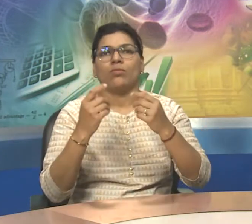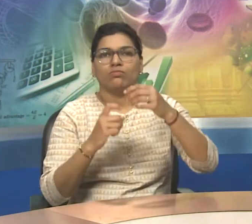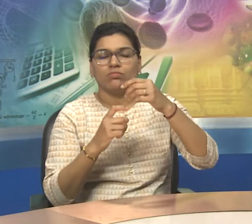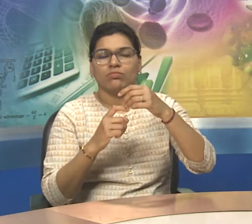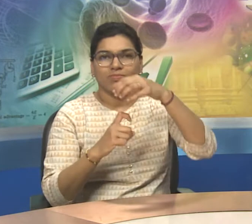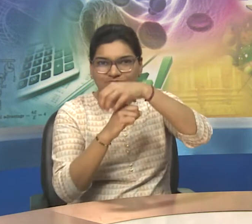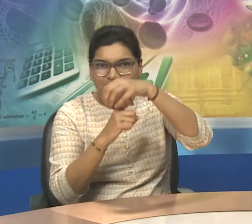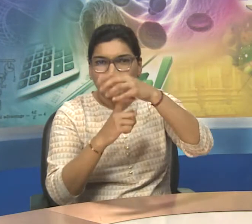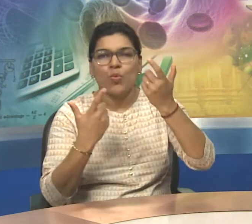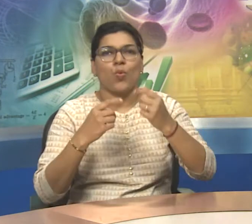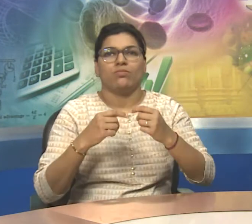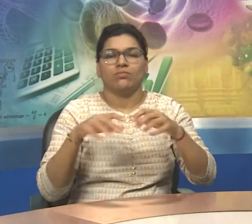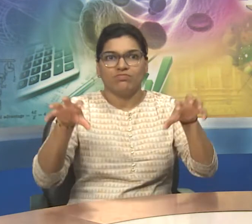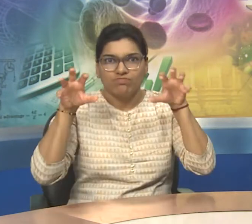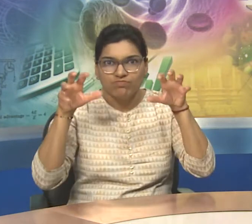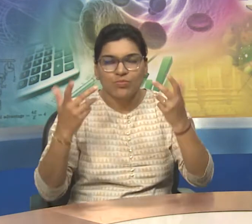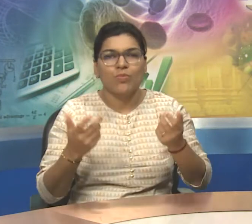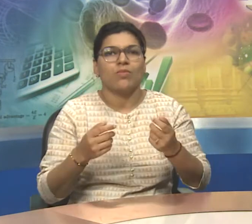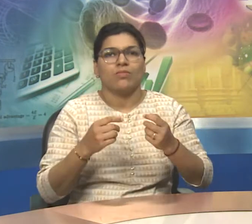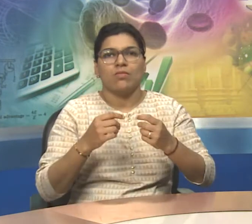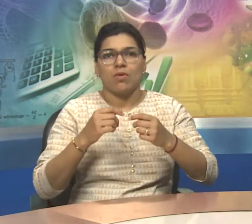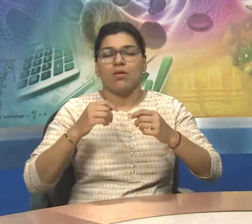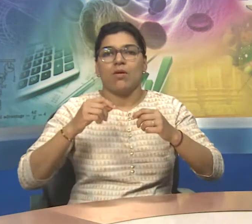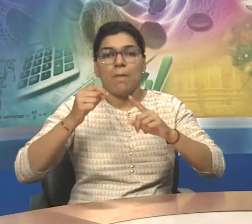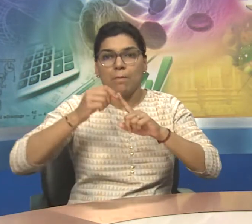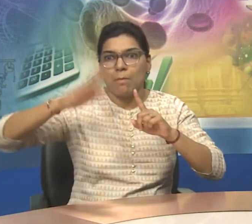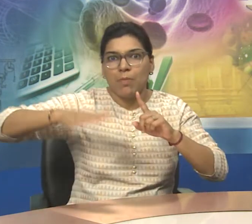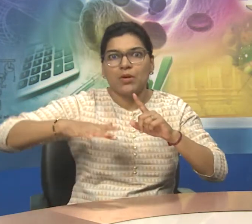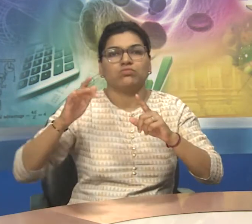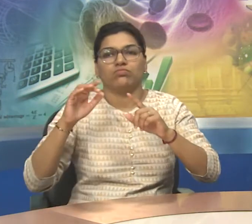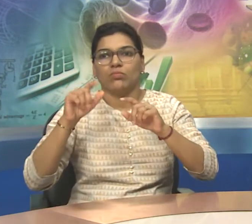In many places you have seen there are government offices and